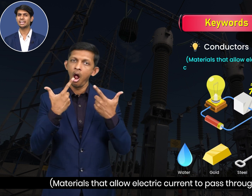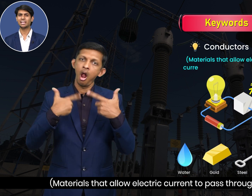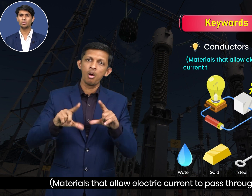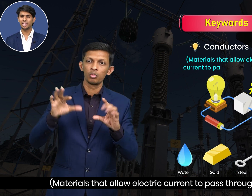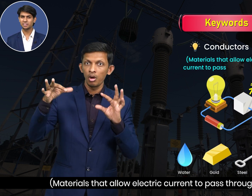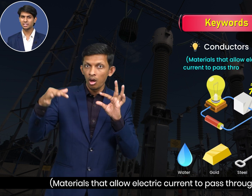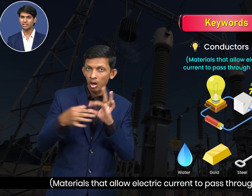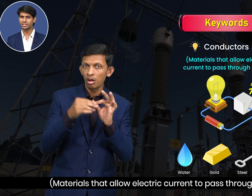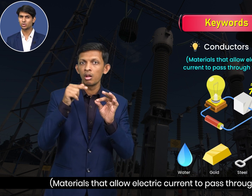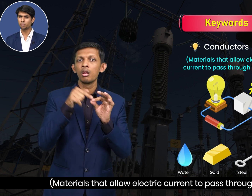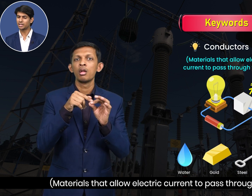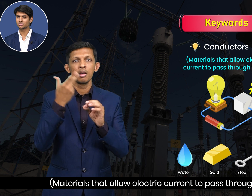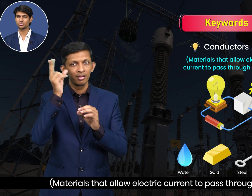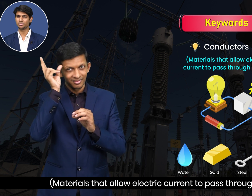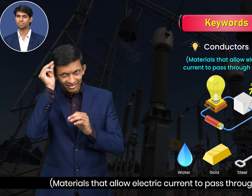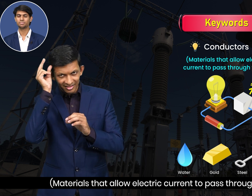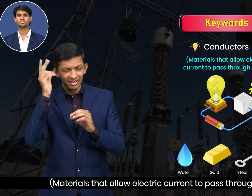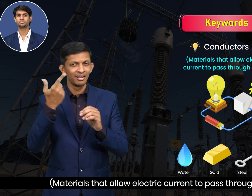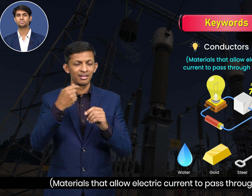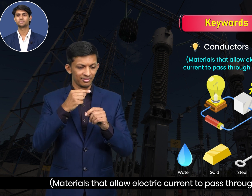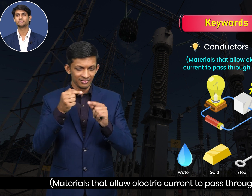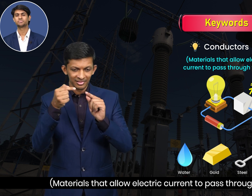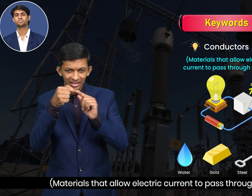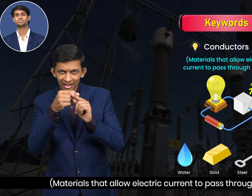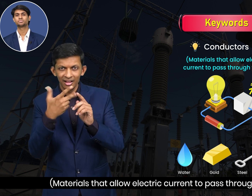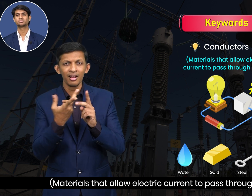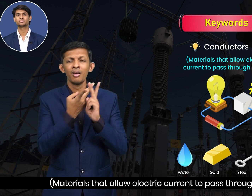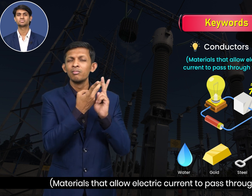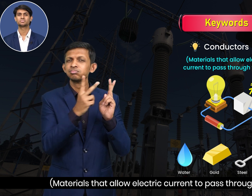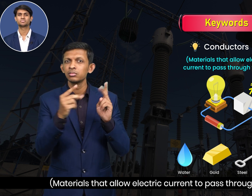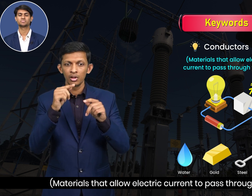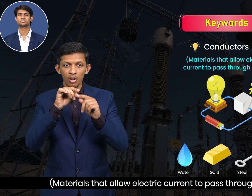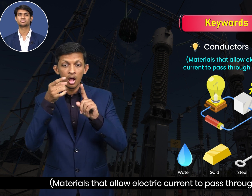materials that allow electric current to pass through them,